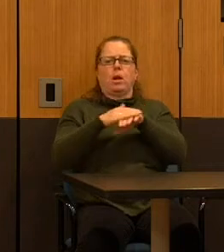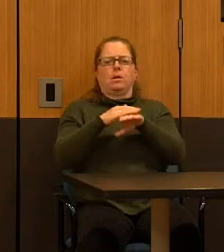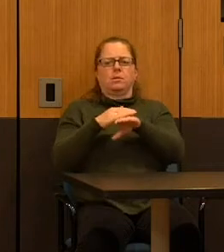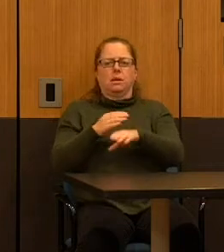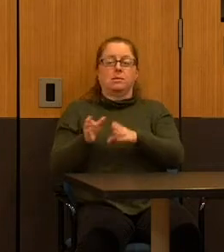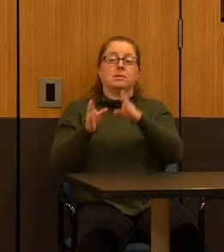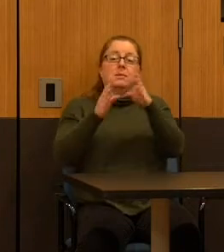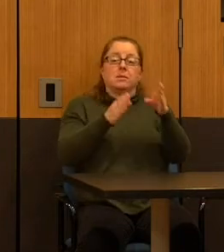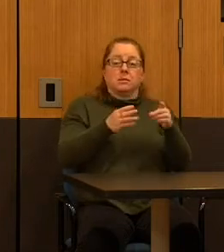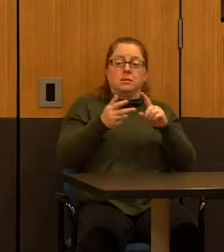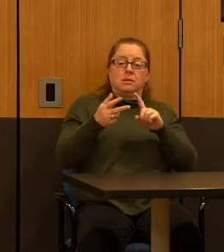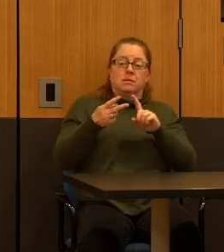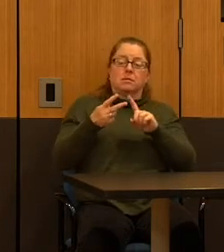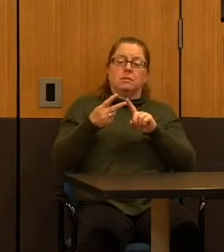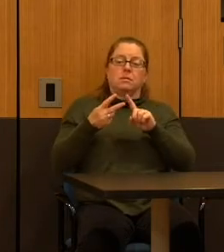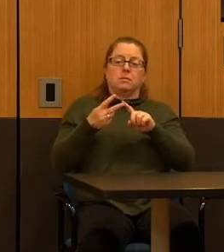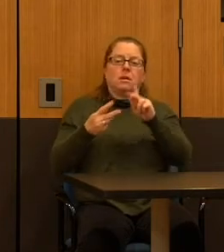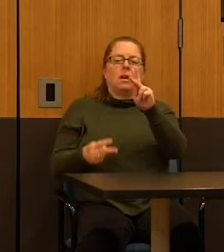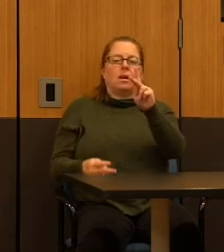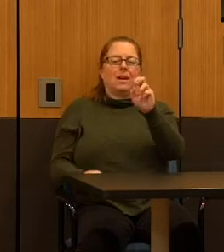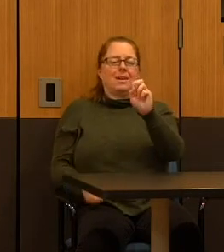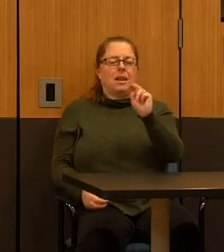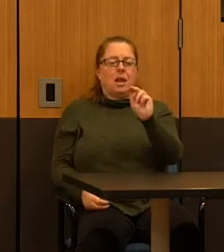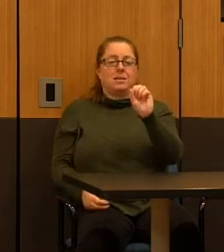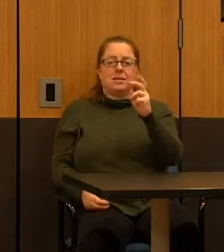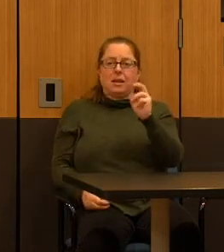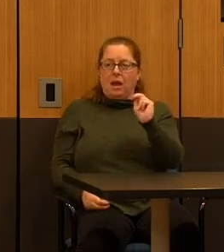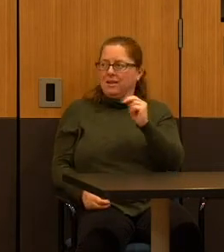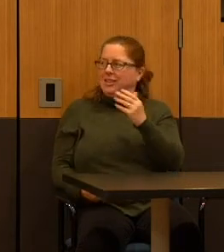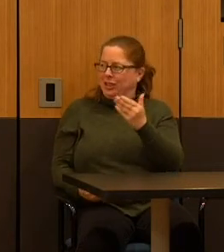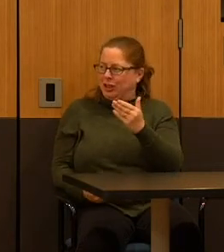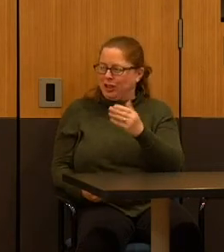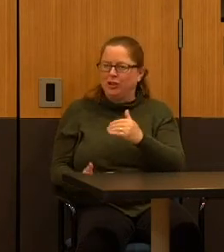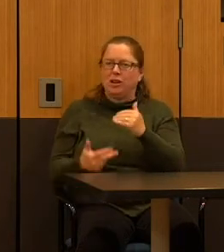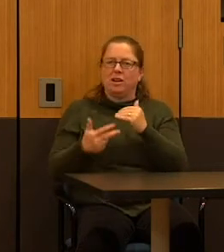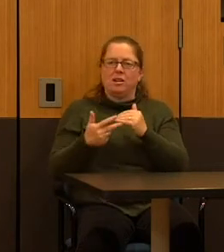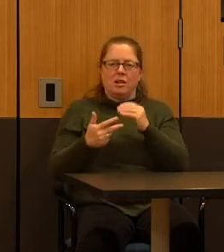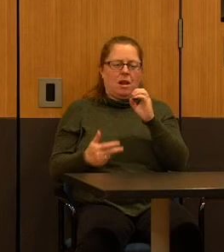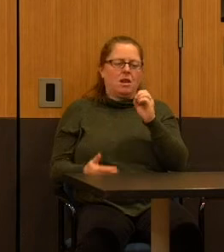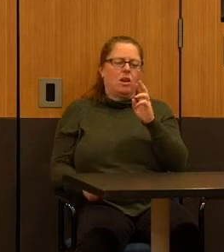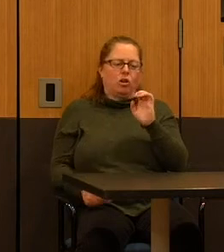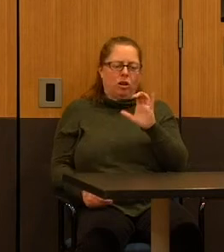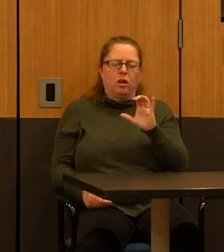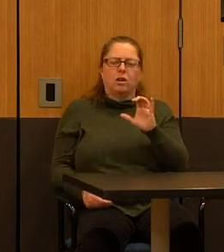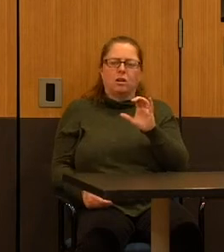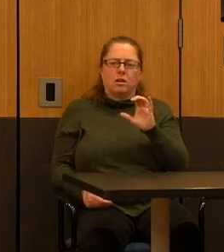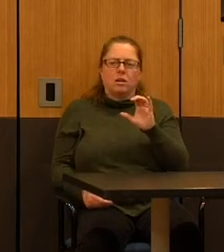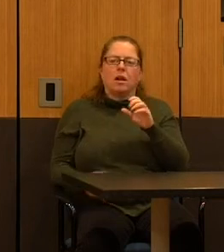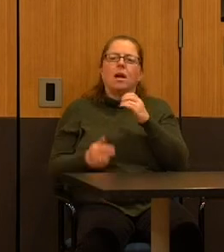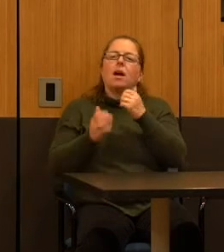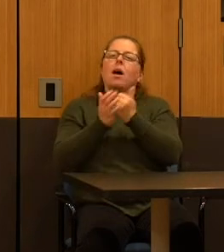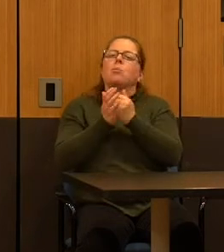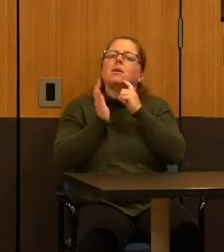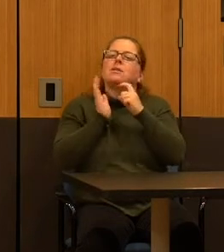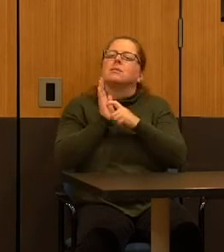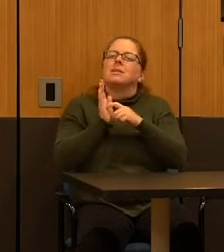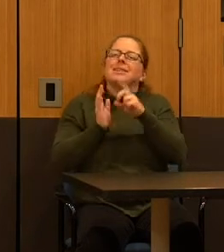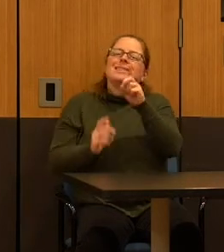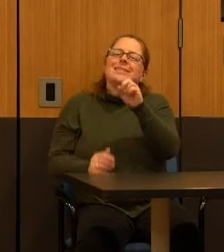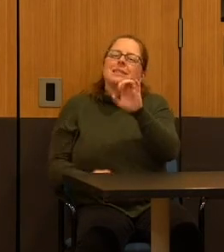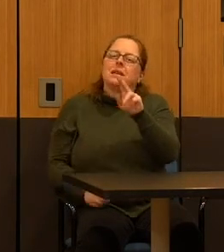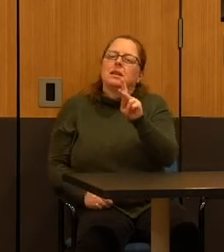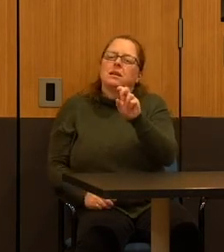then Ken Stein, who's here, and Eric Dibner both helped me identify Dick Santos. All the way to the left, you